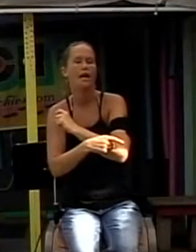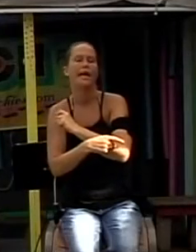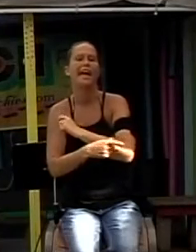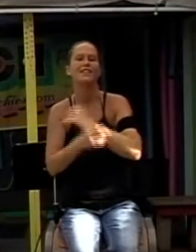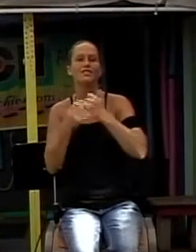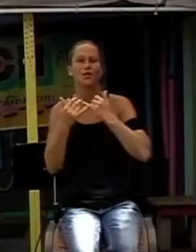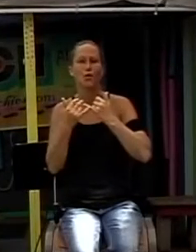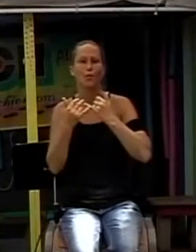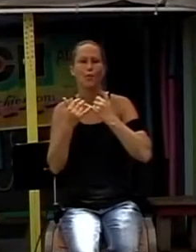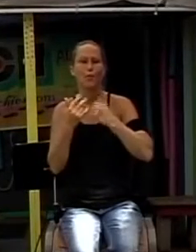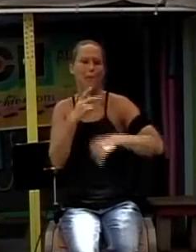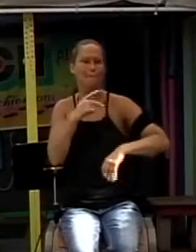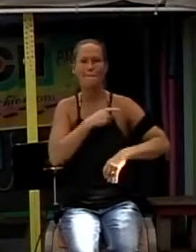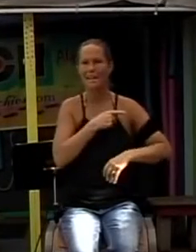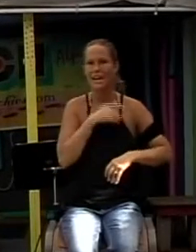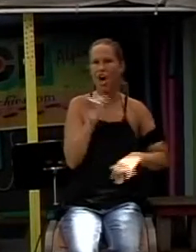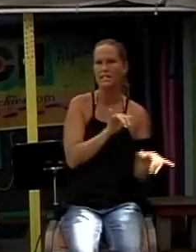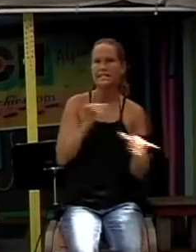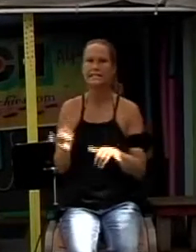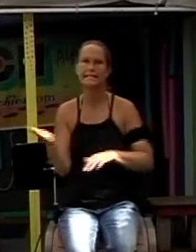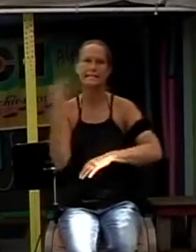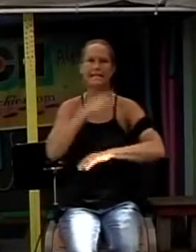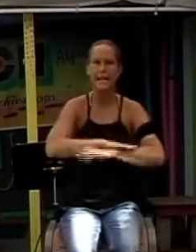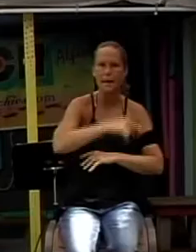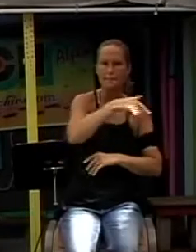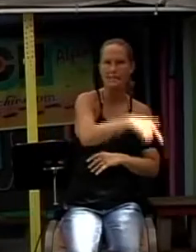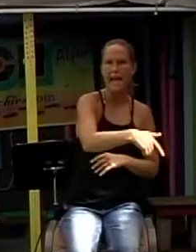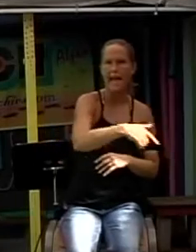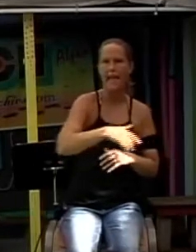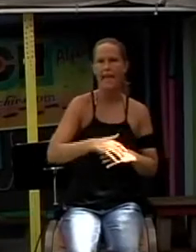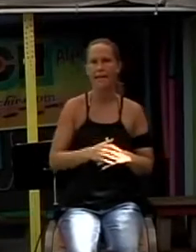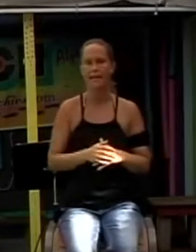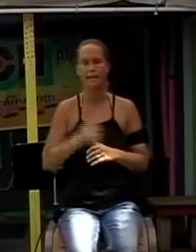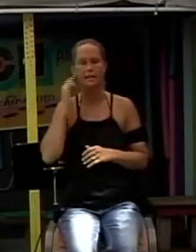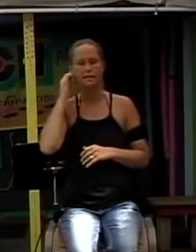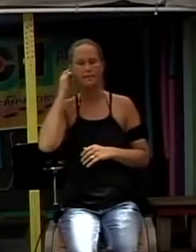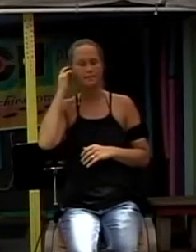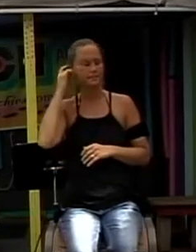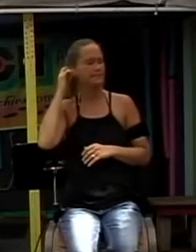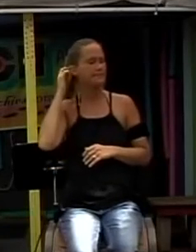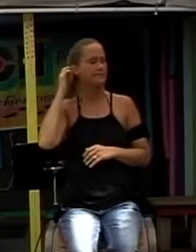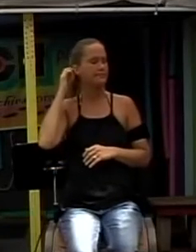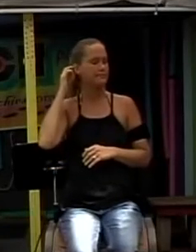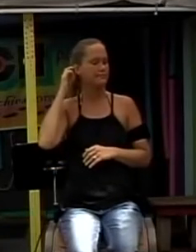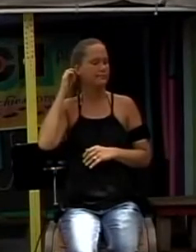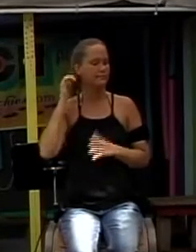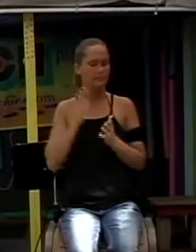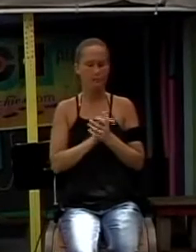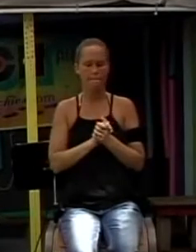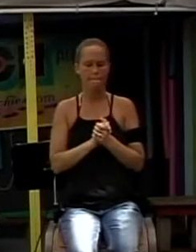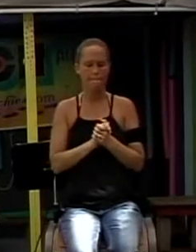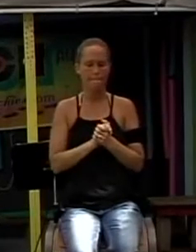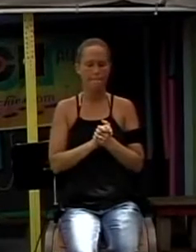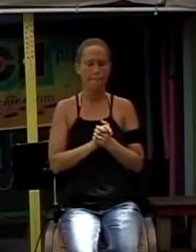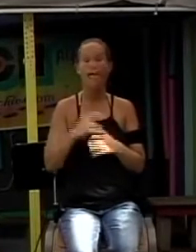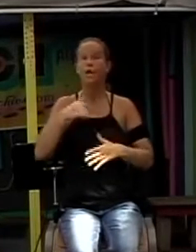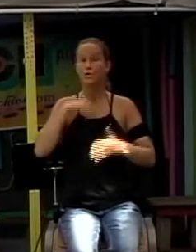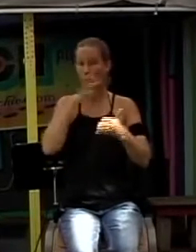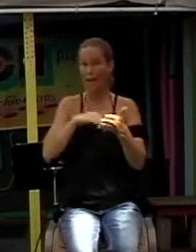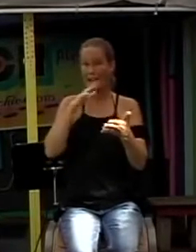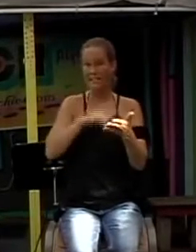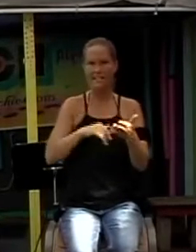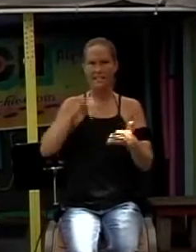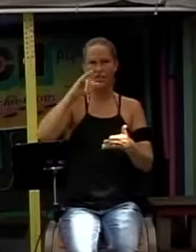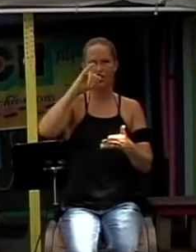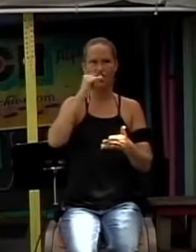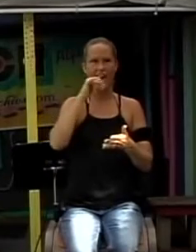Vernon McGee, who I often go to. He's my go-to guy when I want to really study Scripture on your own and then go do